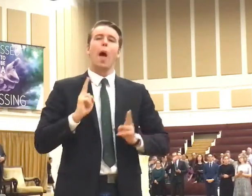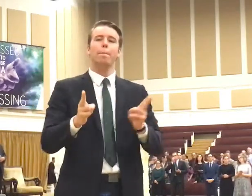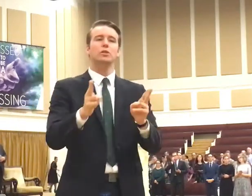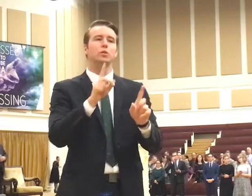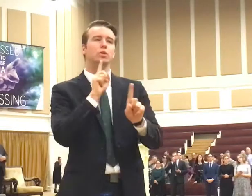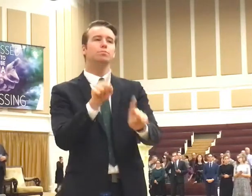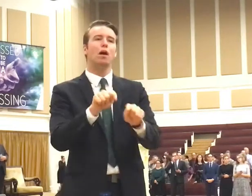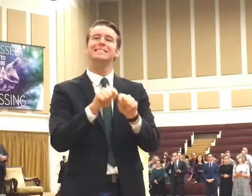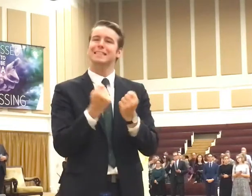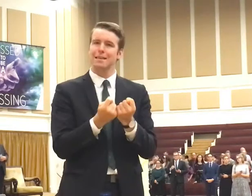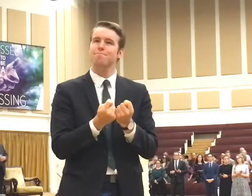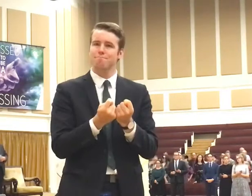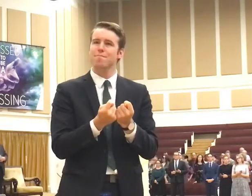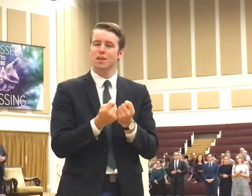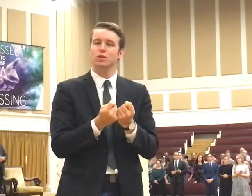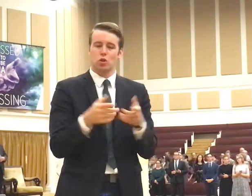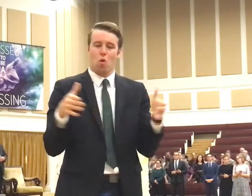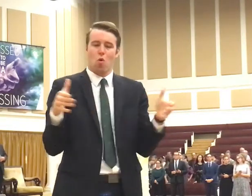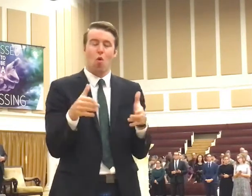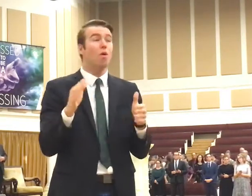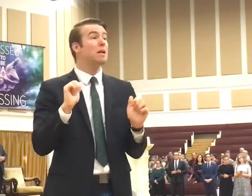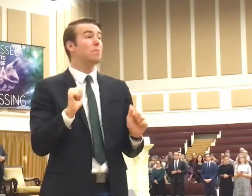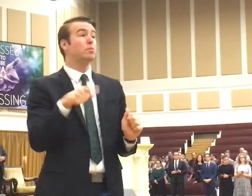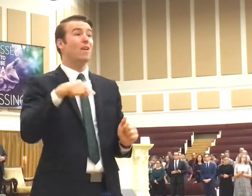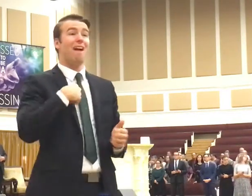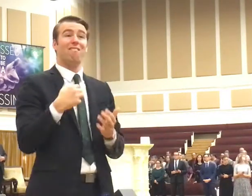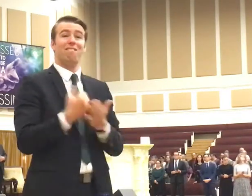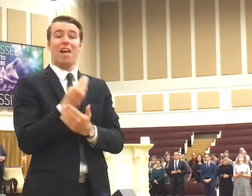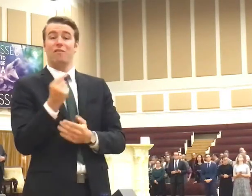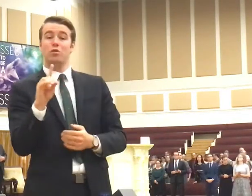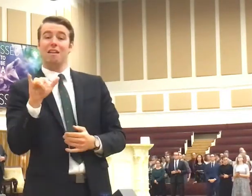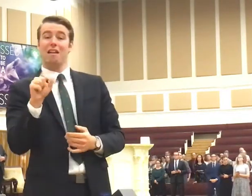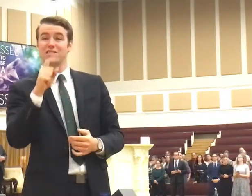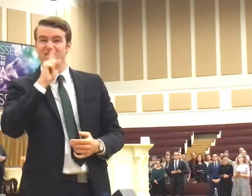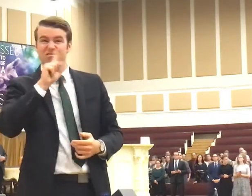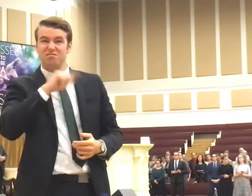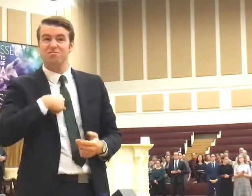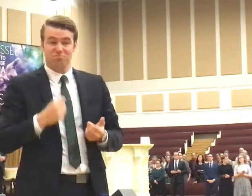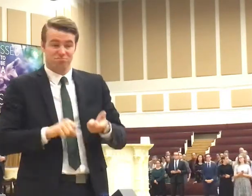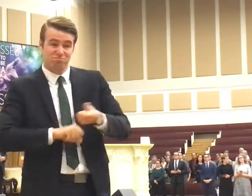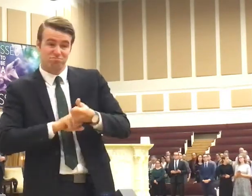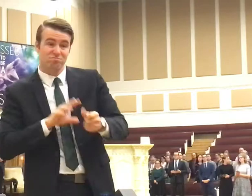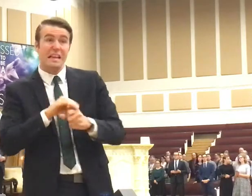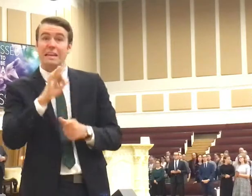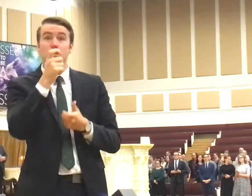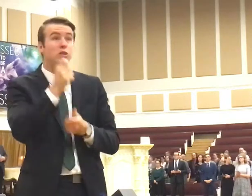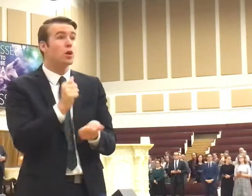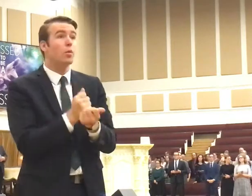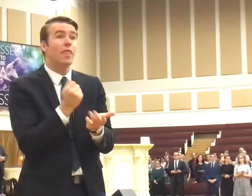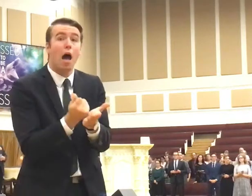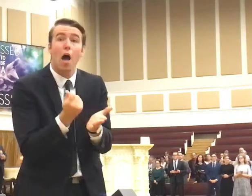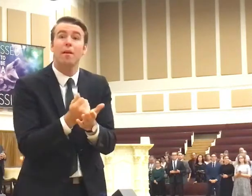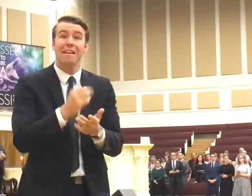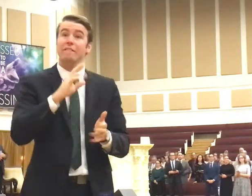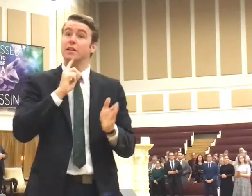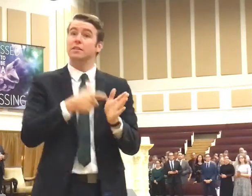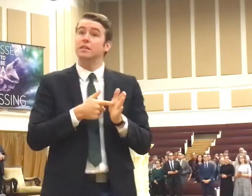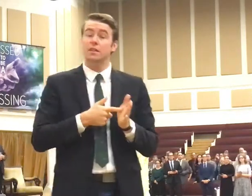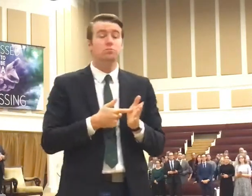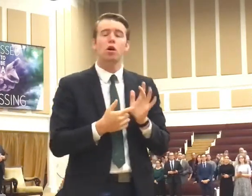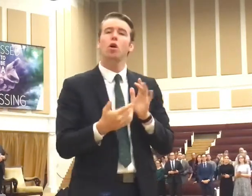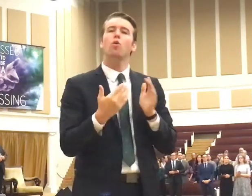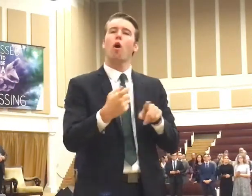team, and so maybe you got a few days you could give. As that develops, if you're interested in helping, if it's needed,